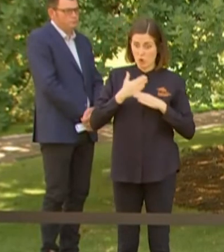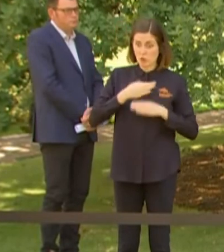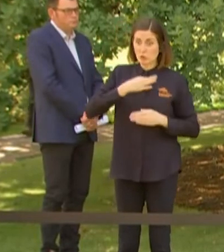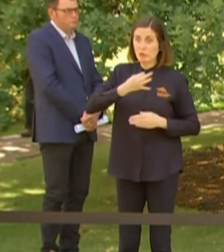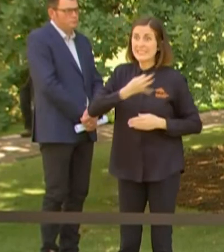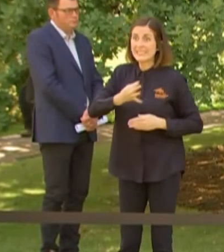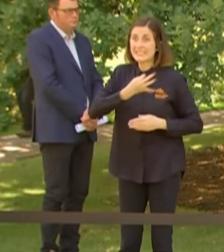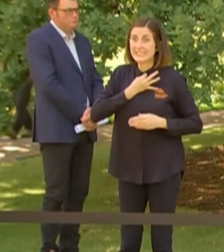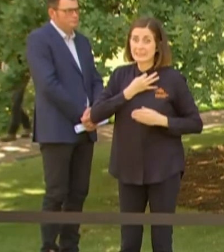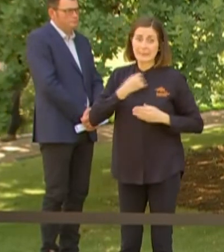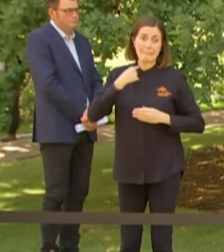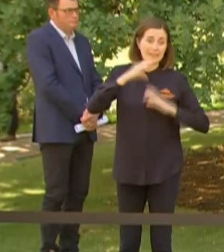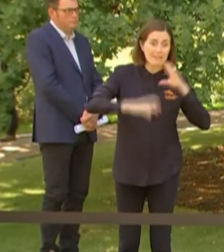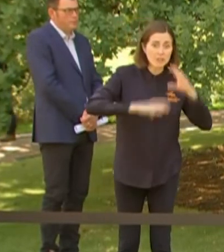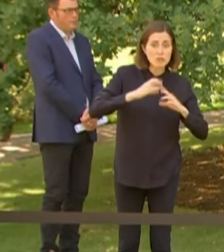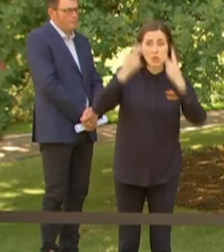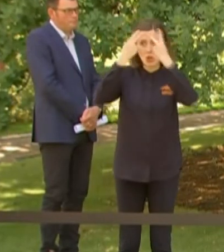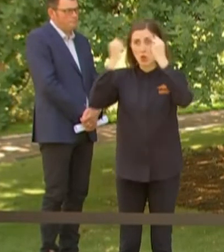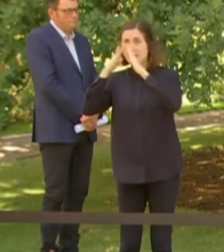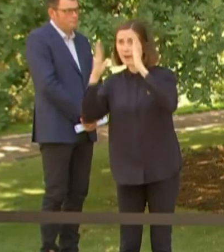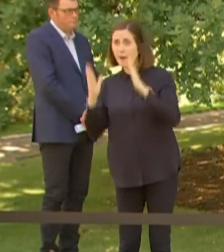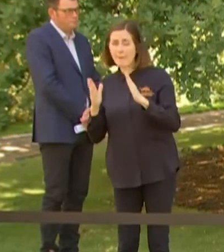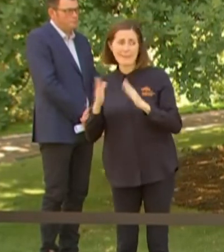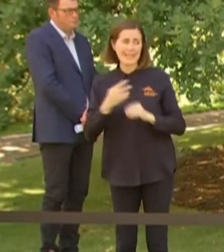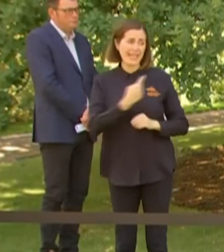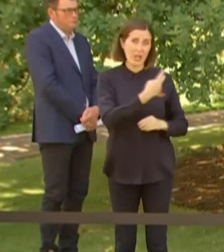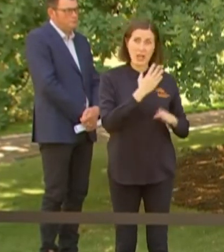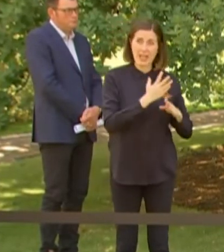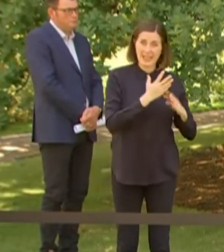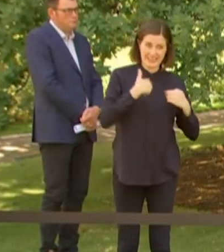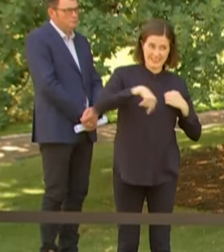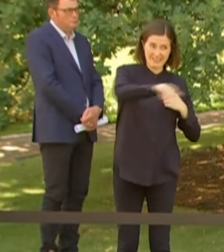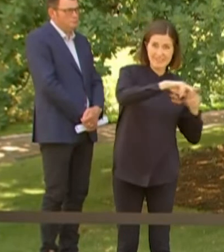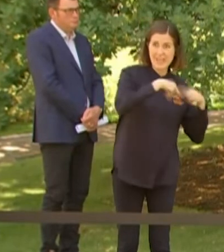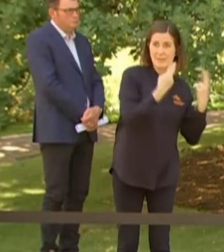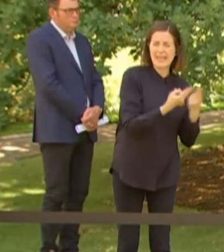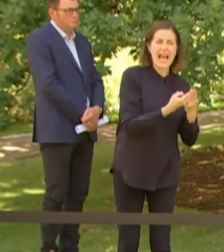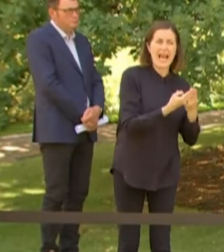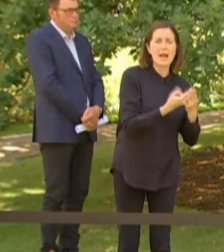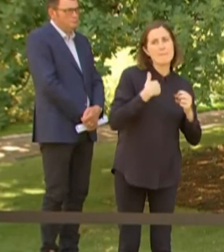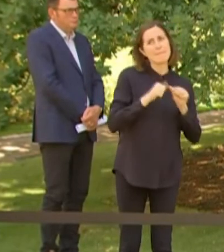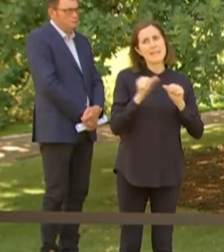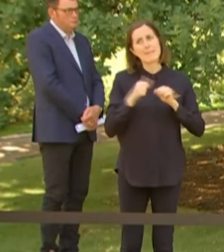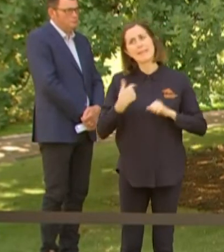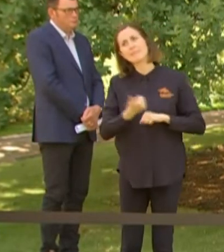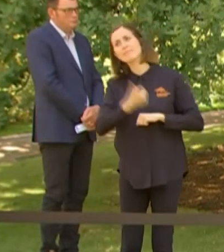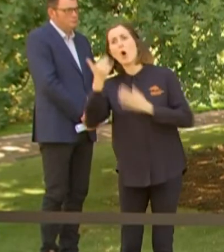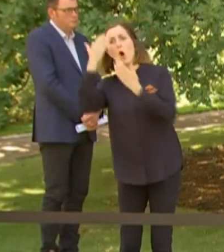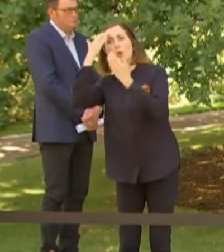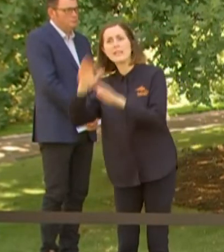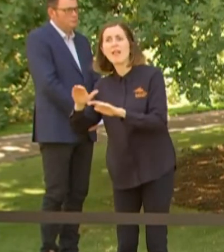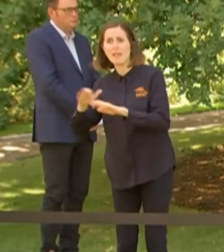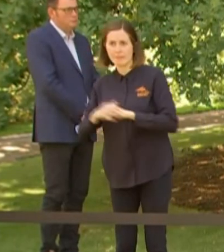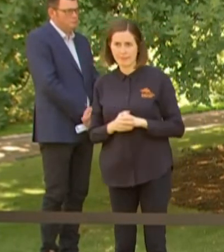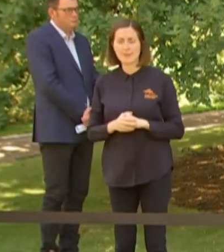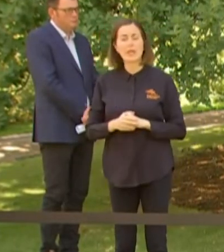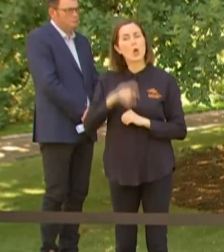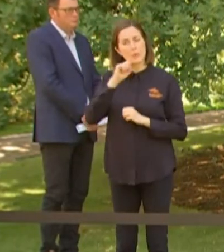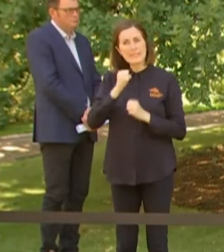to take on the role. So, you know, we're doing all we can through the testing, the contact mapping, the contract tracing embedded